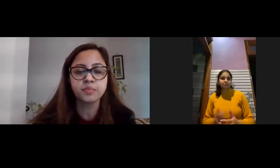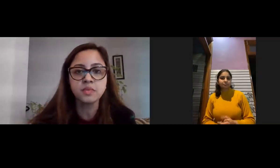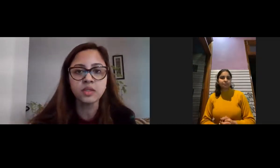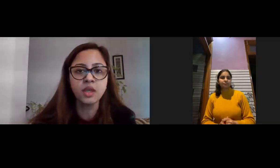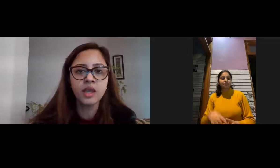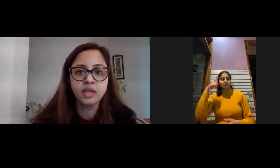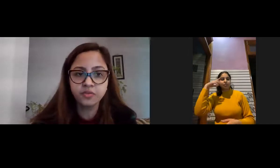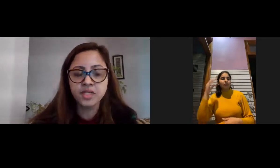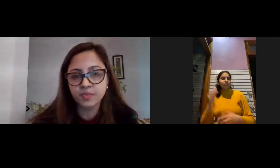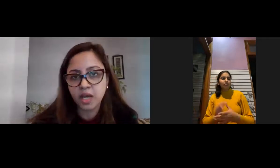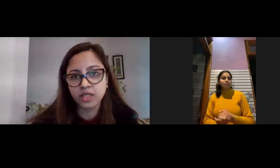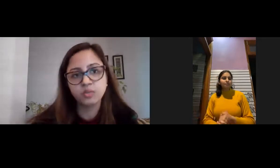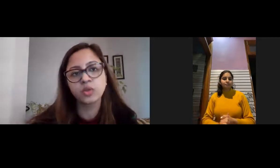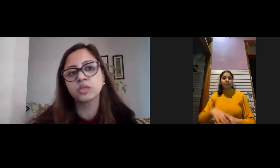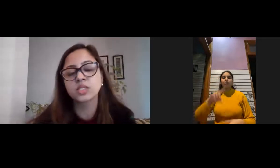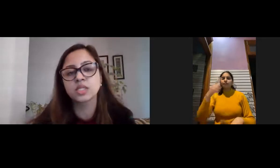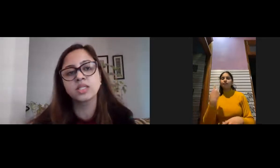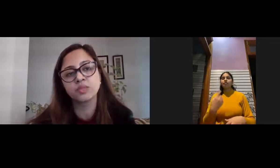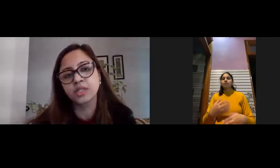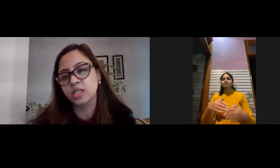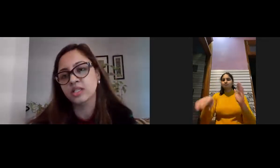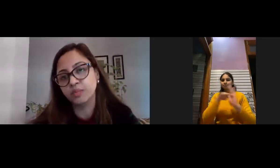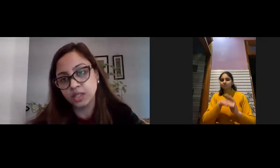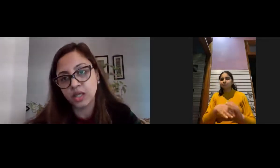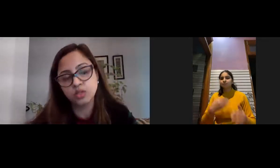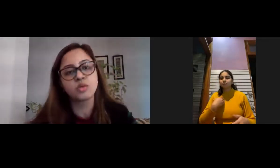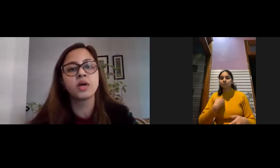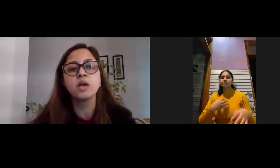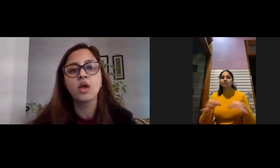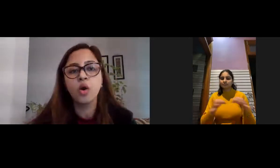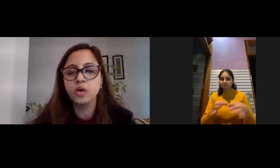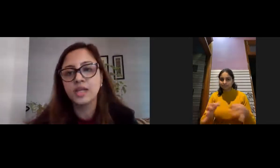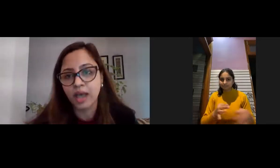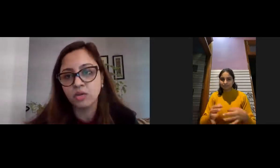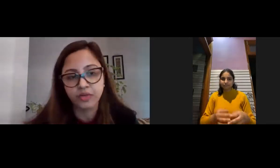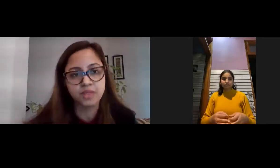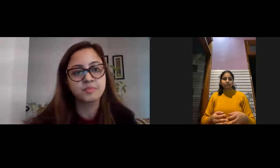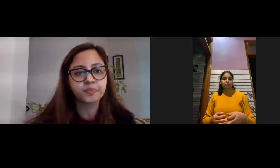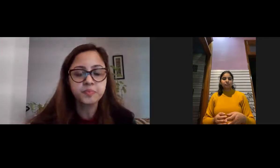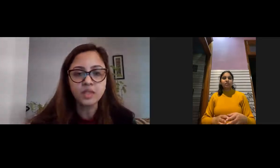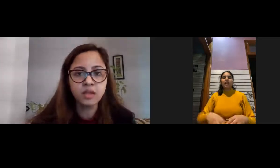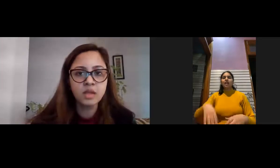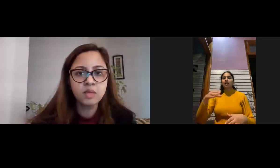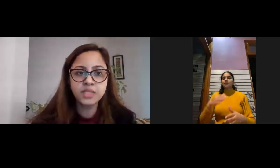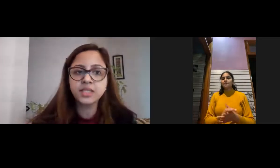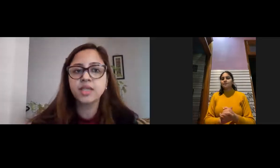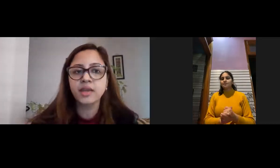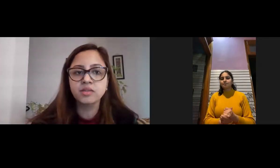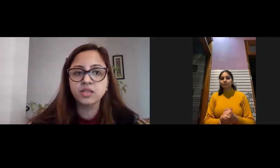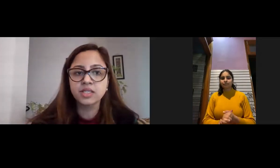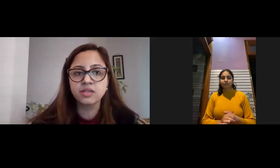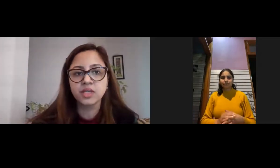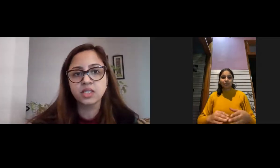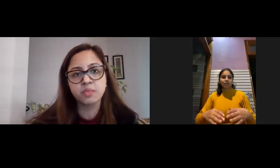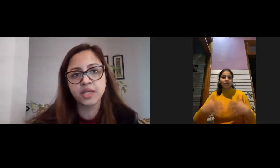madness. In the first part, I'm going to discuss Bertha's Bildungsroman, or the lack of it. Bertha's